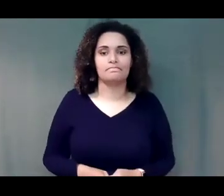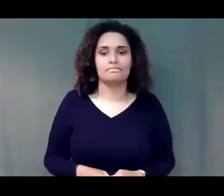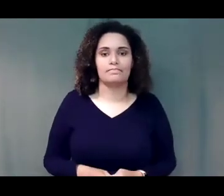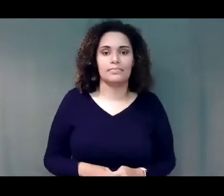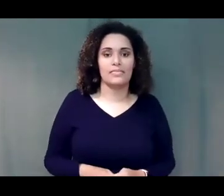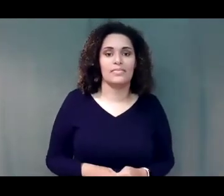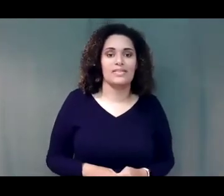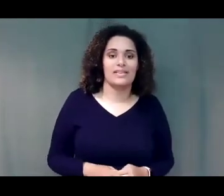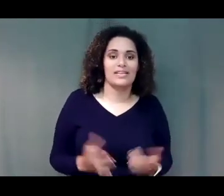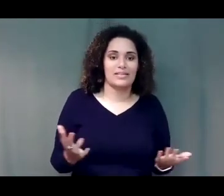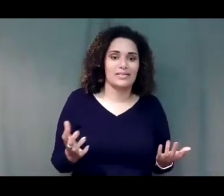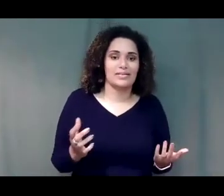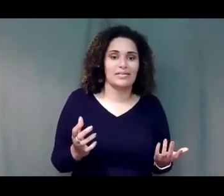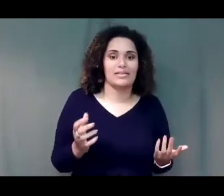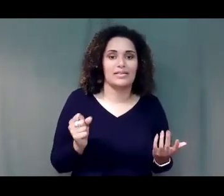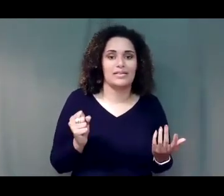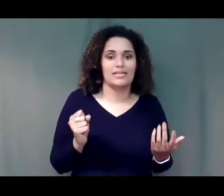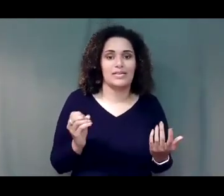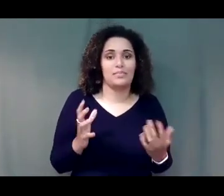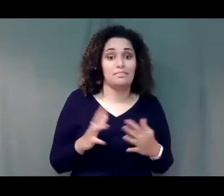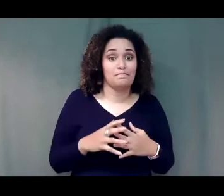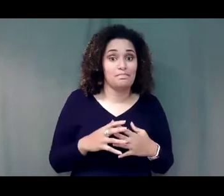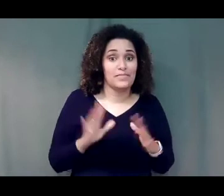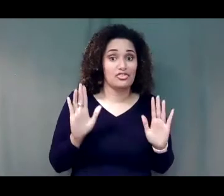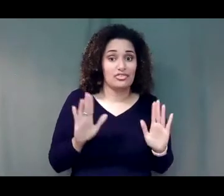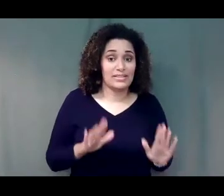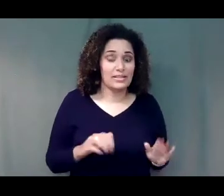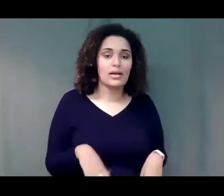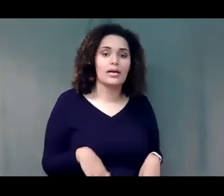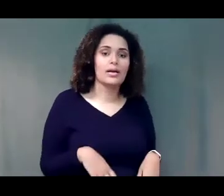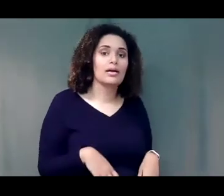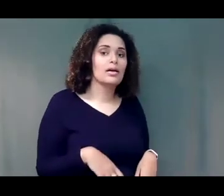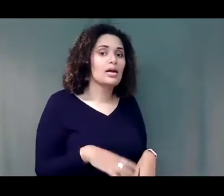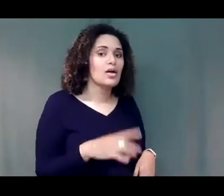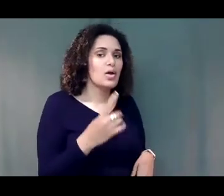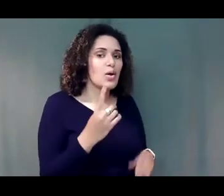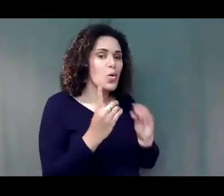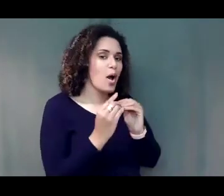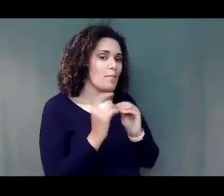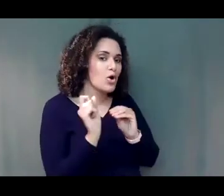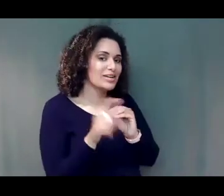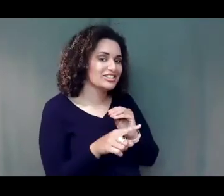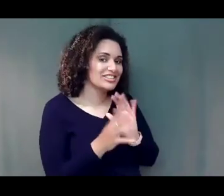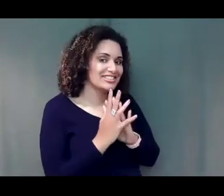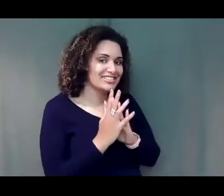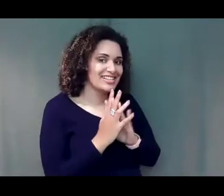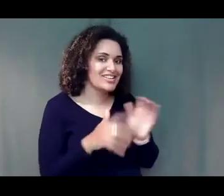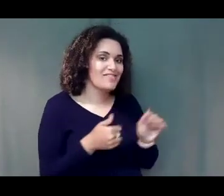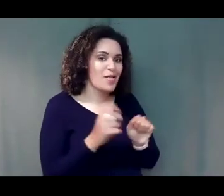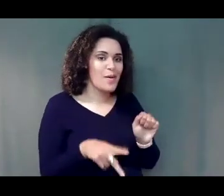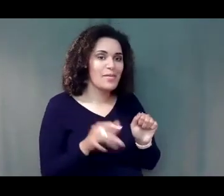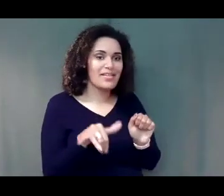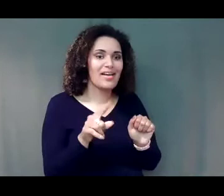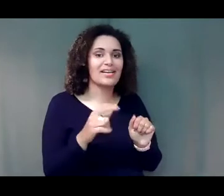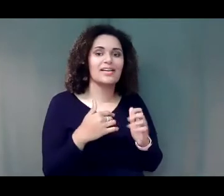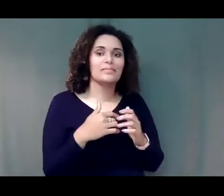back in the weeds, but yeah, that's great. Yeah. And one more question to follow up on that from Marty